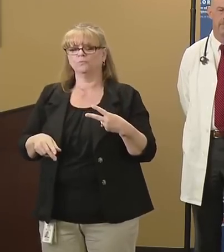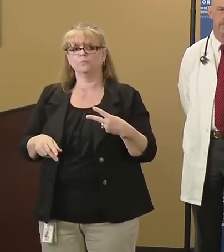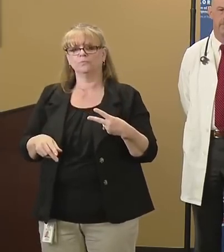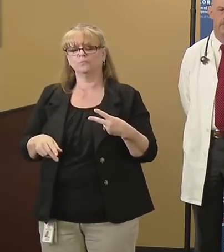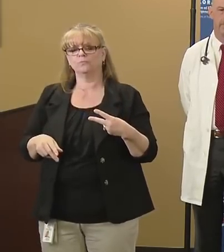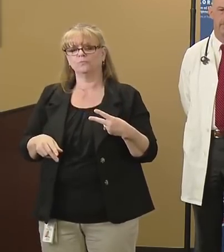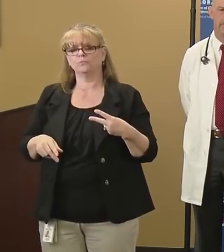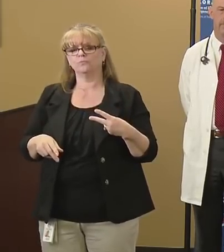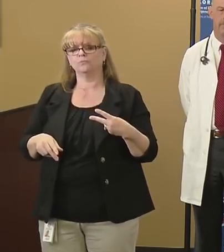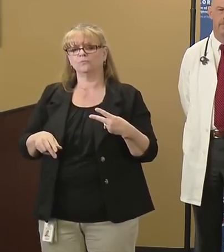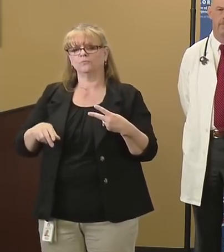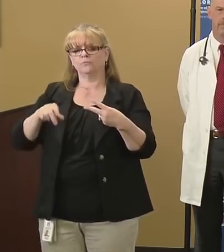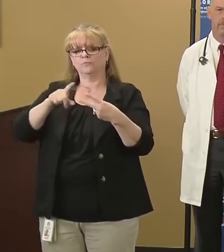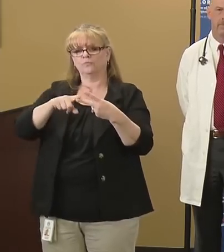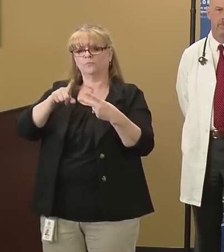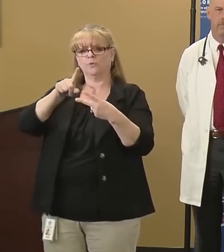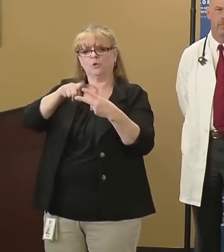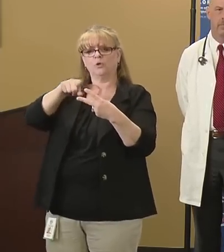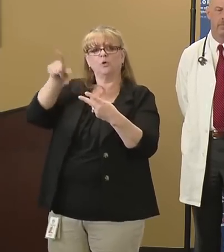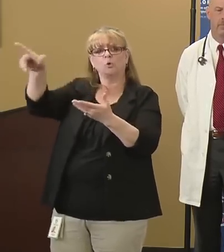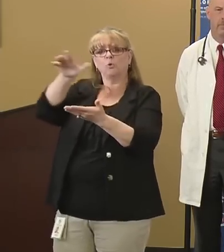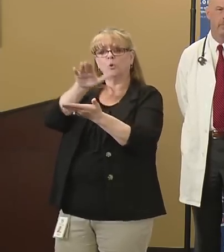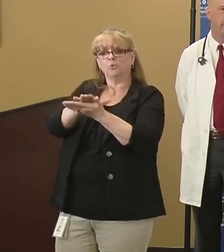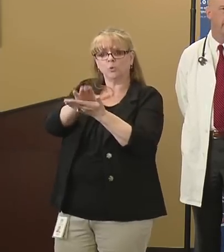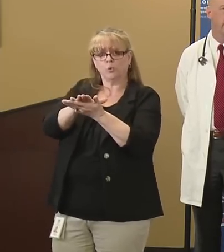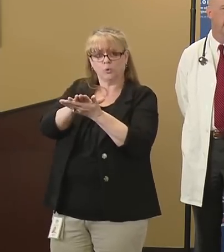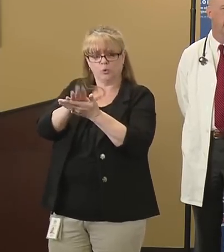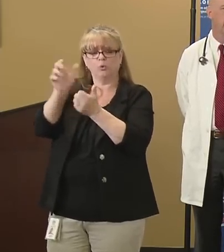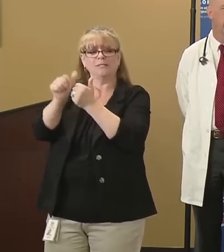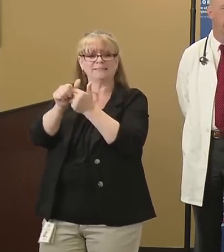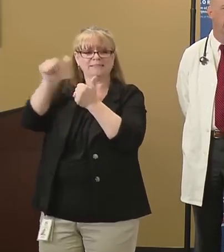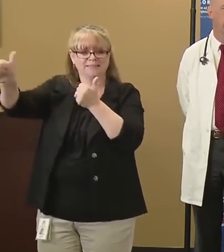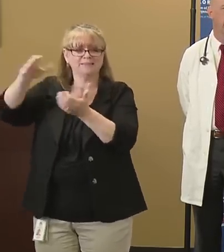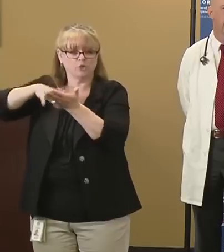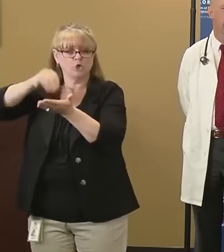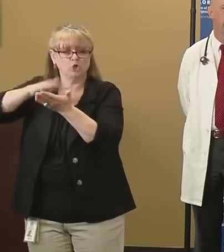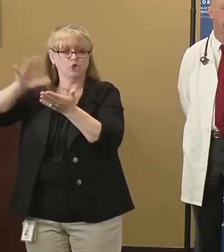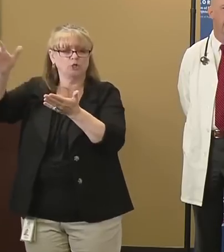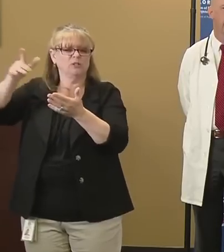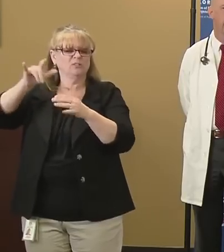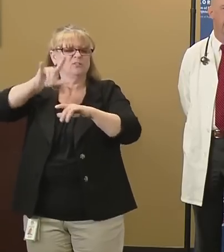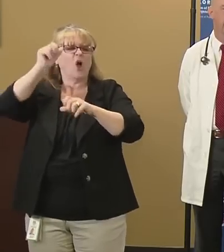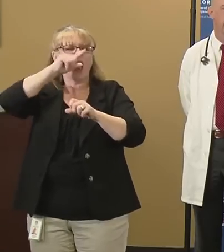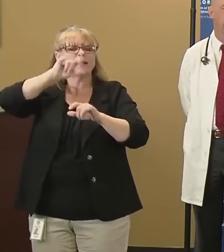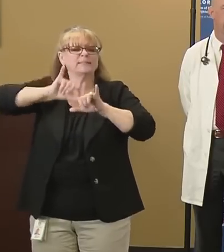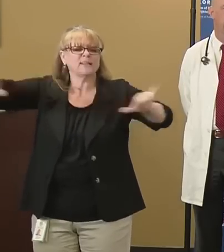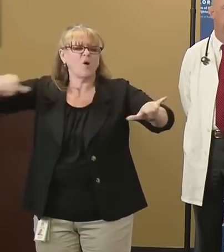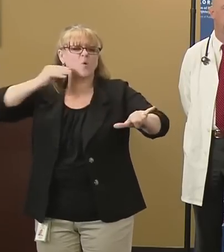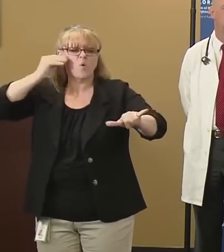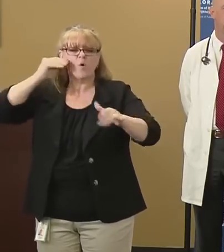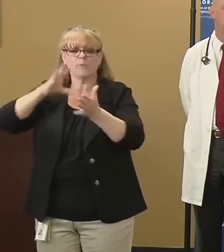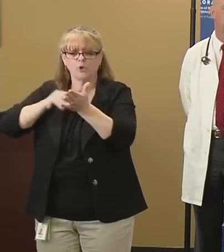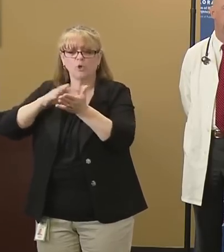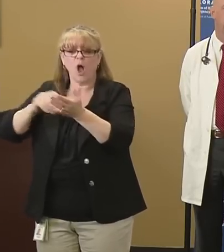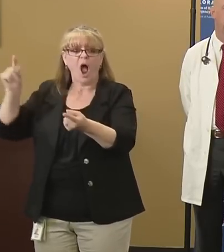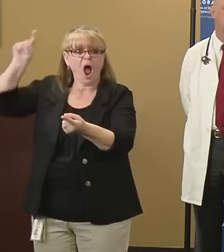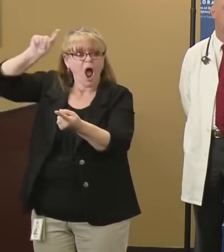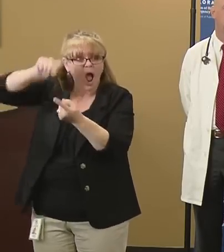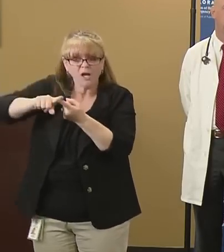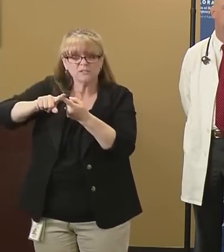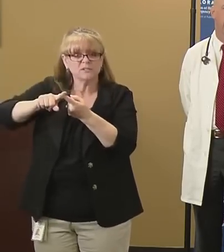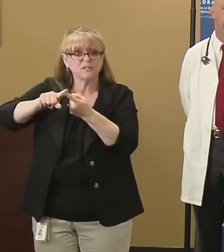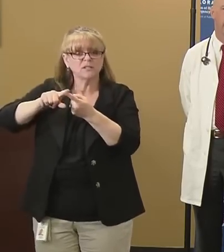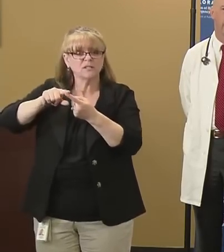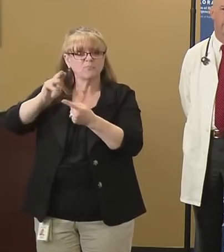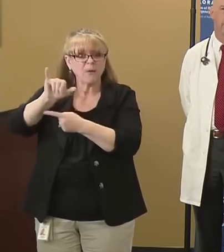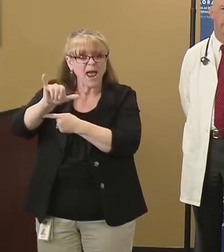schools start prepping for for distance learning? Should they start preparing for that to last through the end of the school year? And then